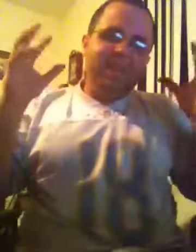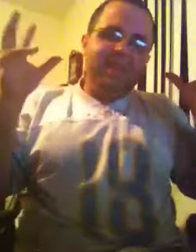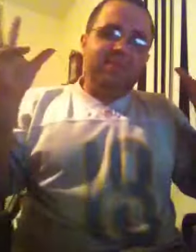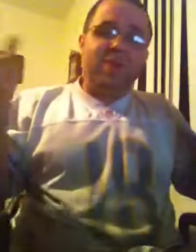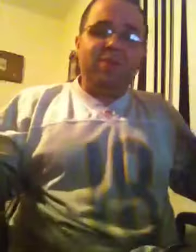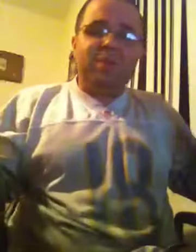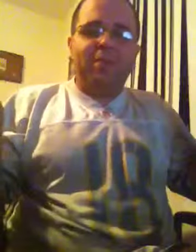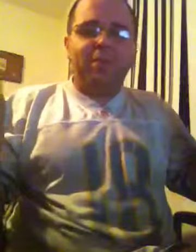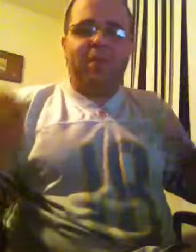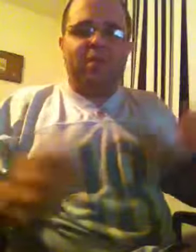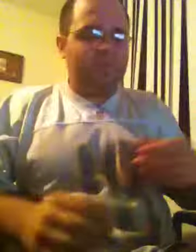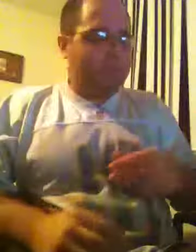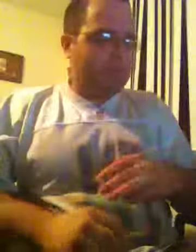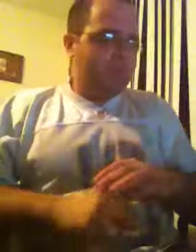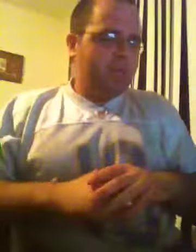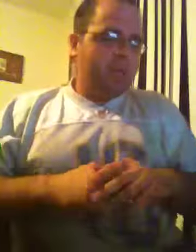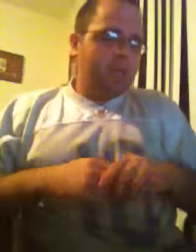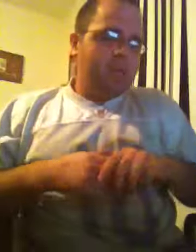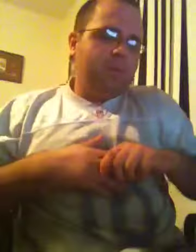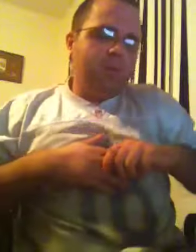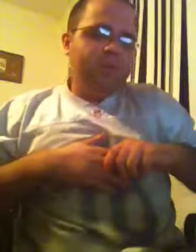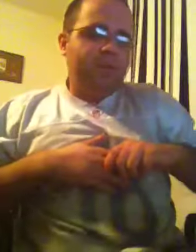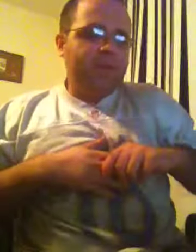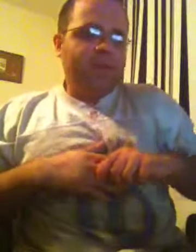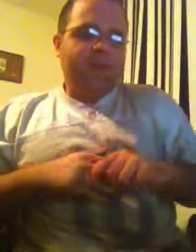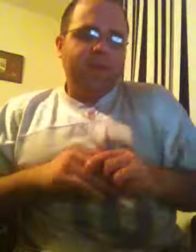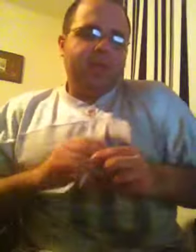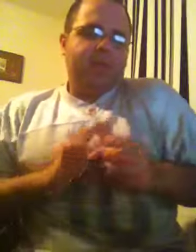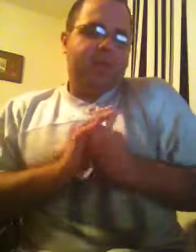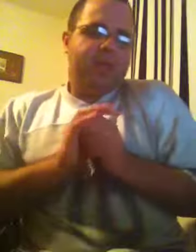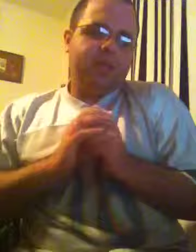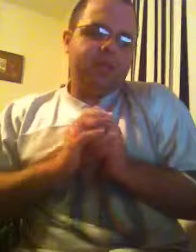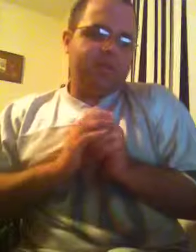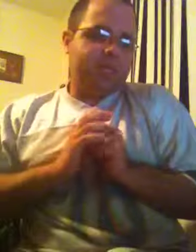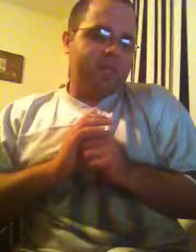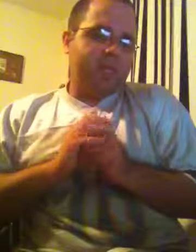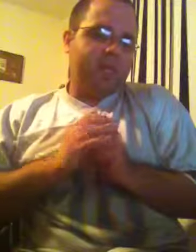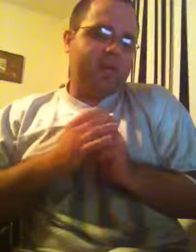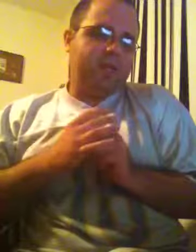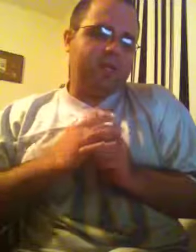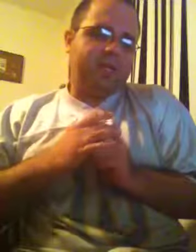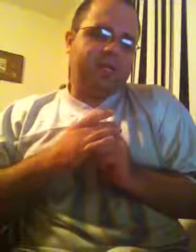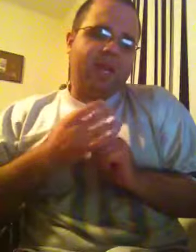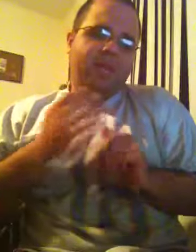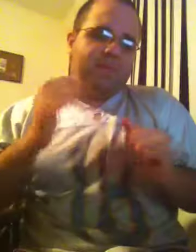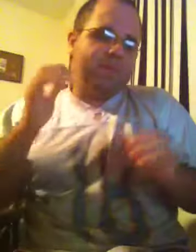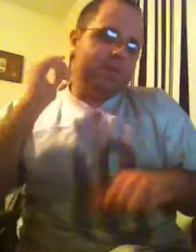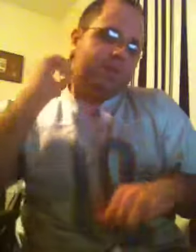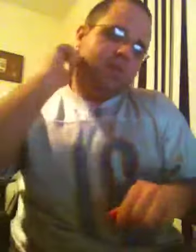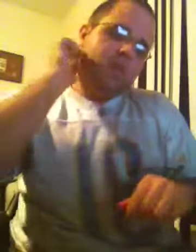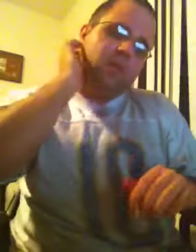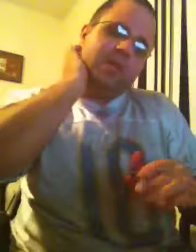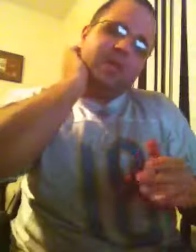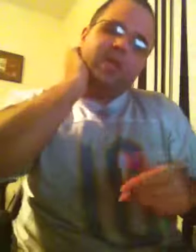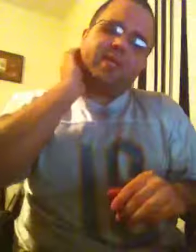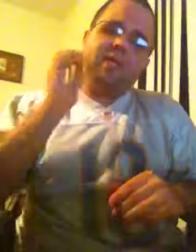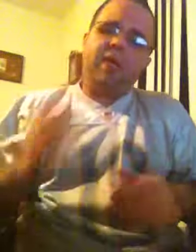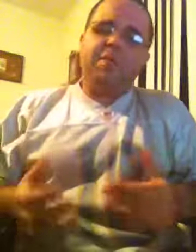I'm sorry, I'm just rambling on a little bit. But I almost fell down, and I just thinking about you, next stop, what's next? I mean,